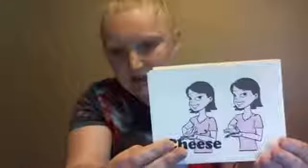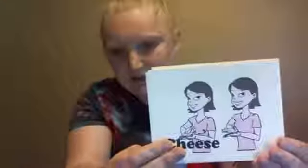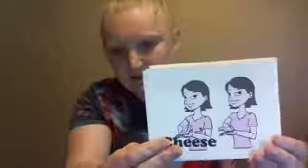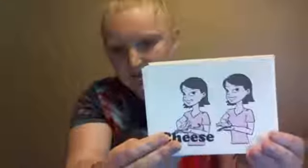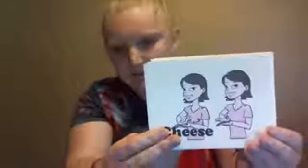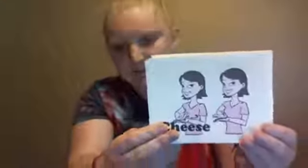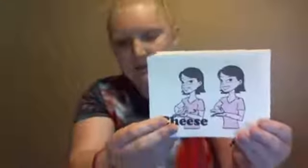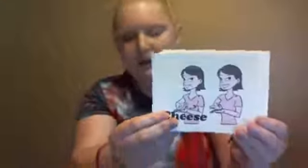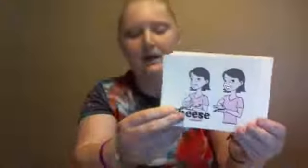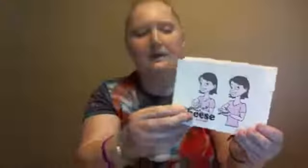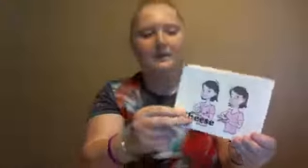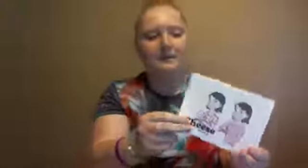Cheese.